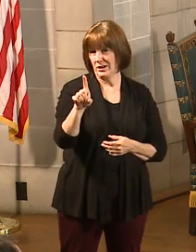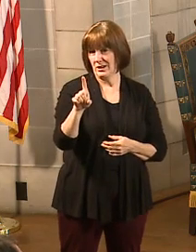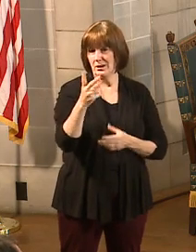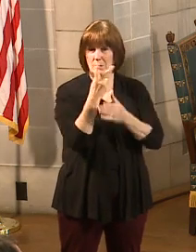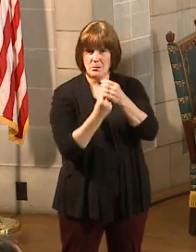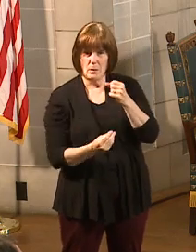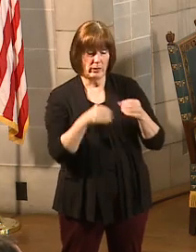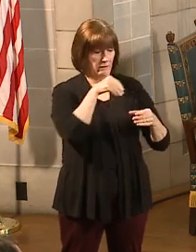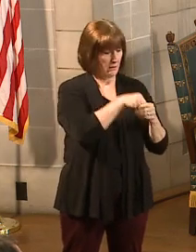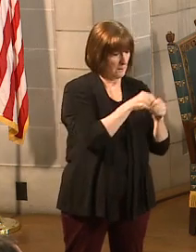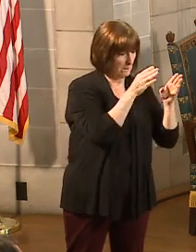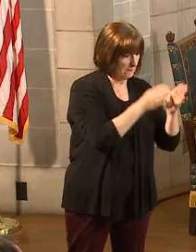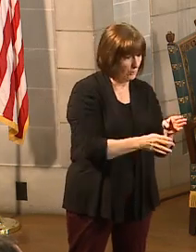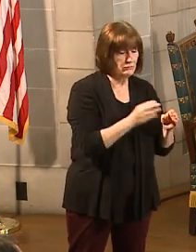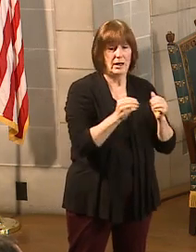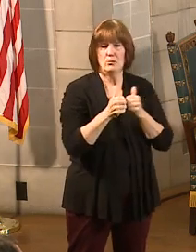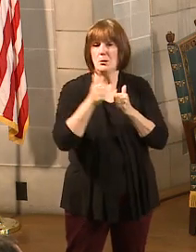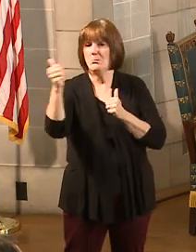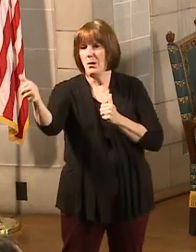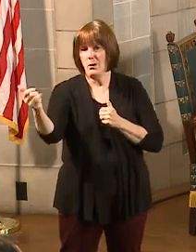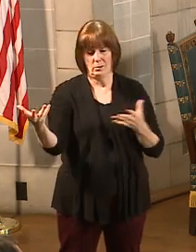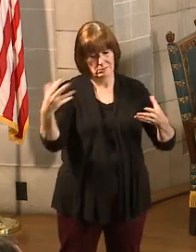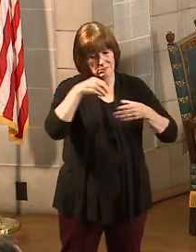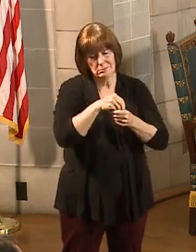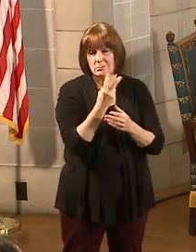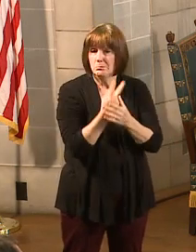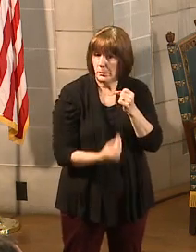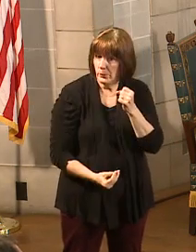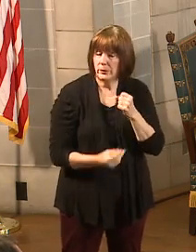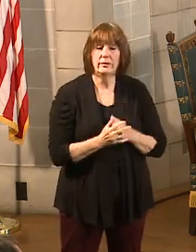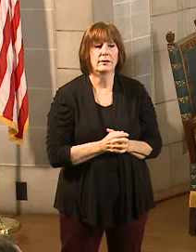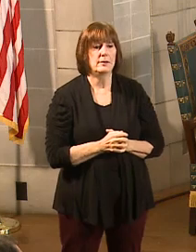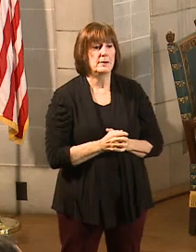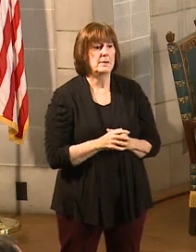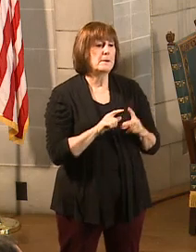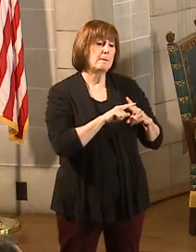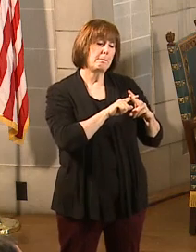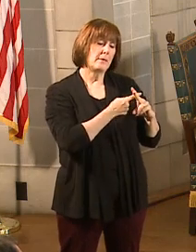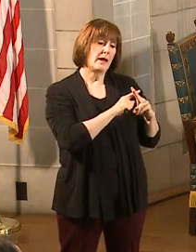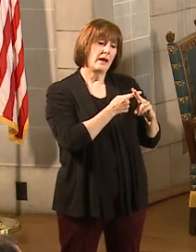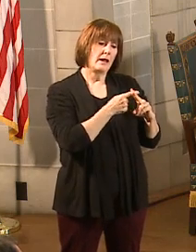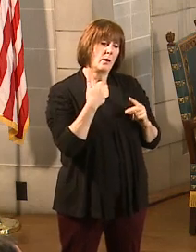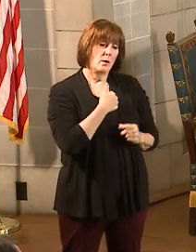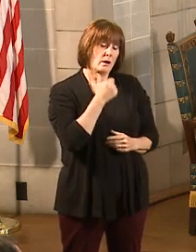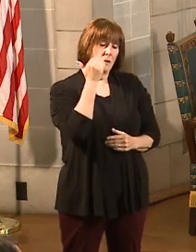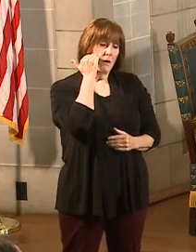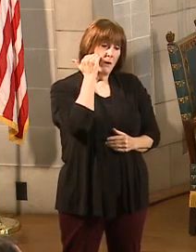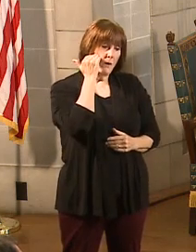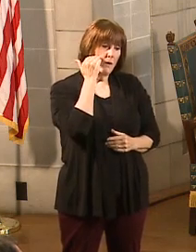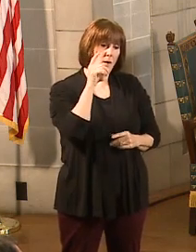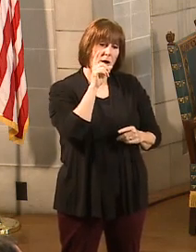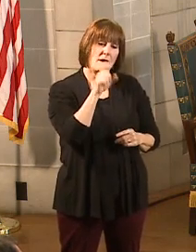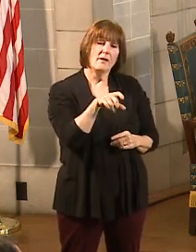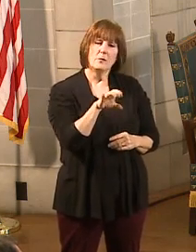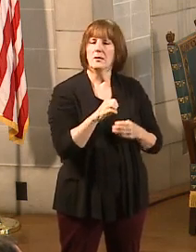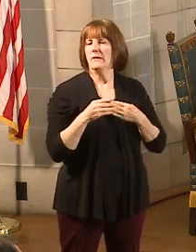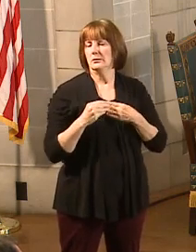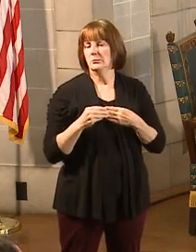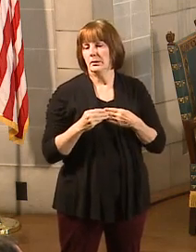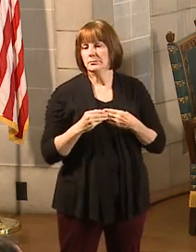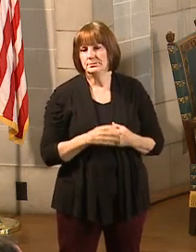some remote learning as well. And as I said at the very beginning, what we know is that we're going to have to be very